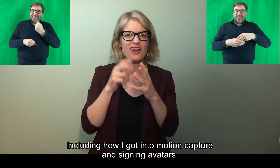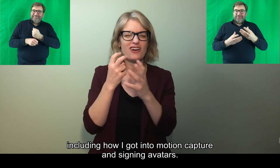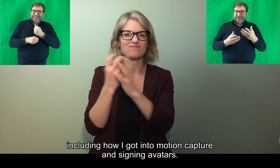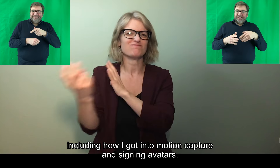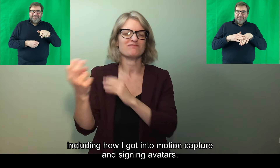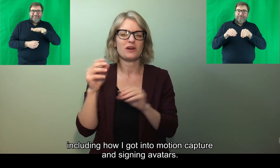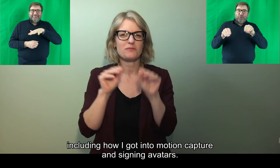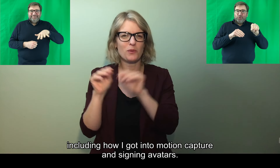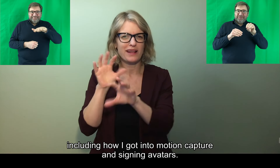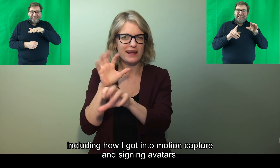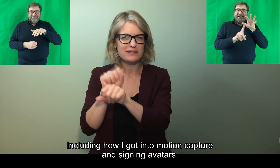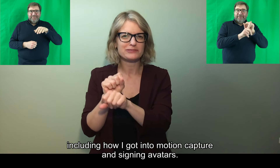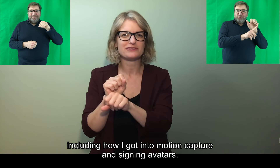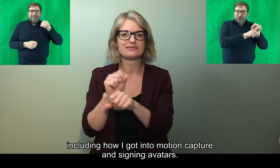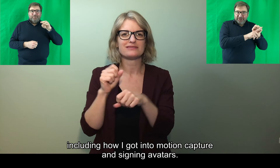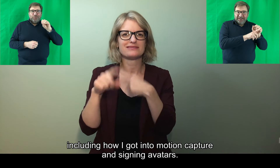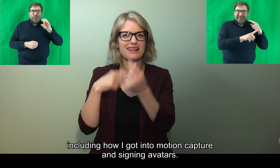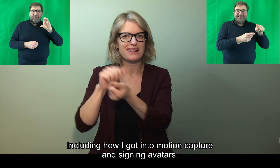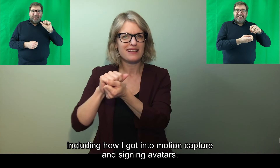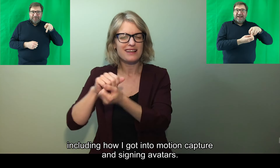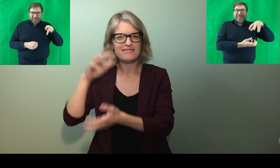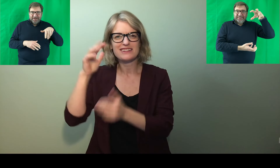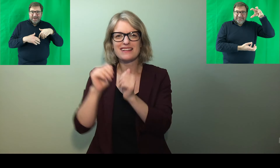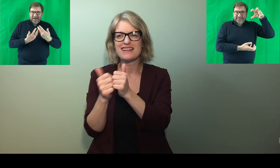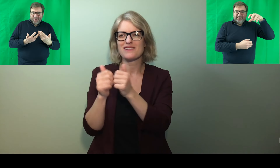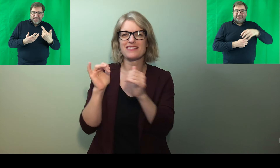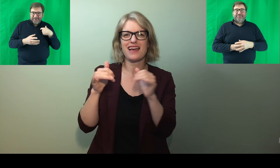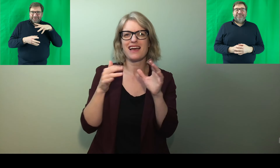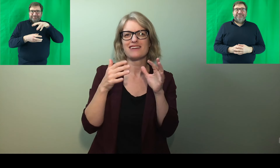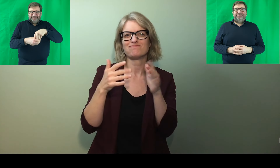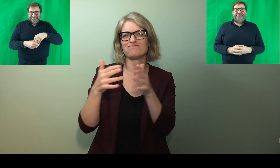into motion capture and signing avatars.